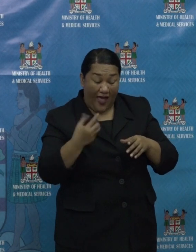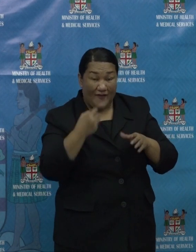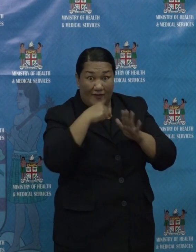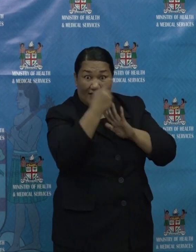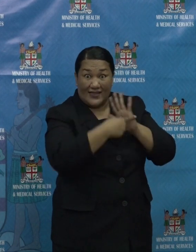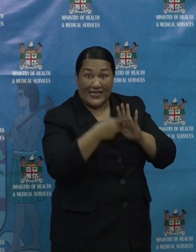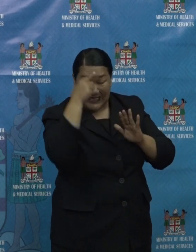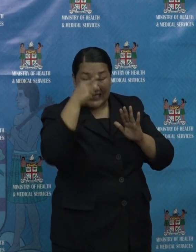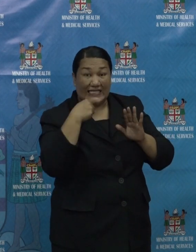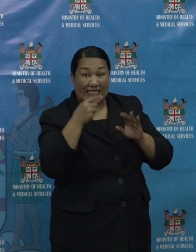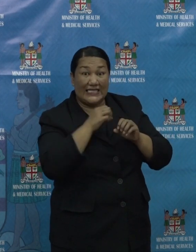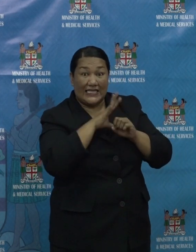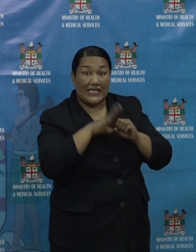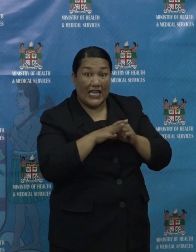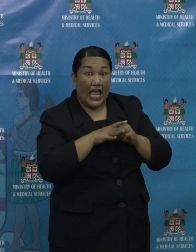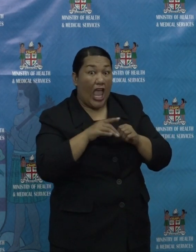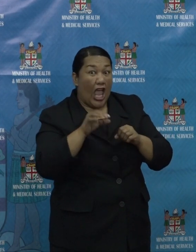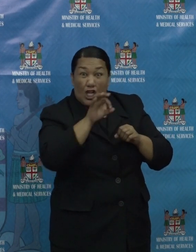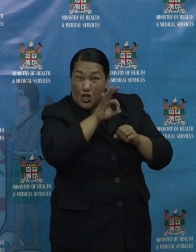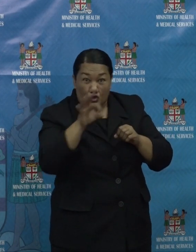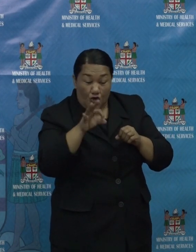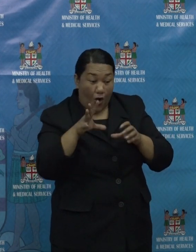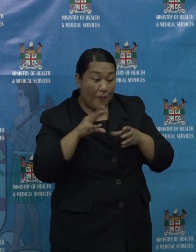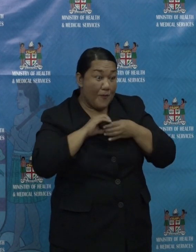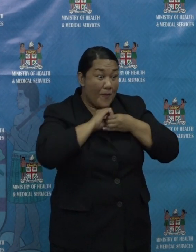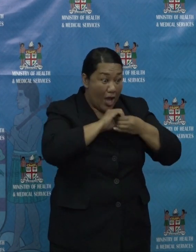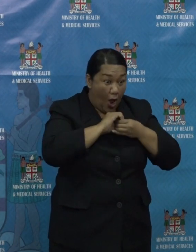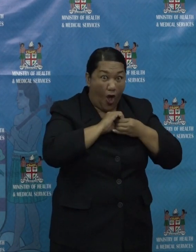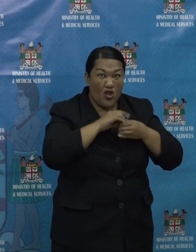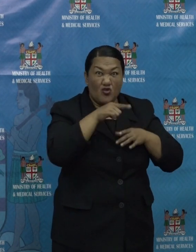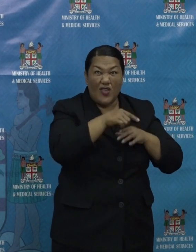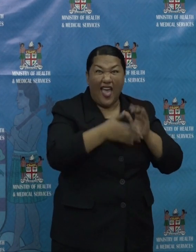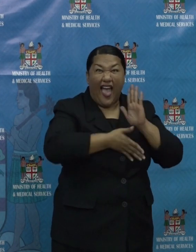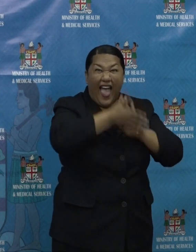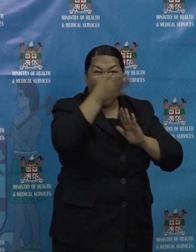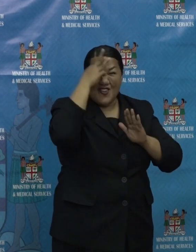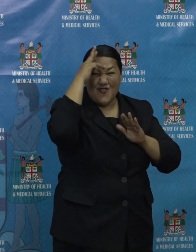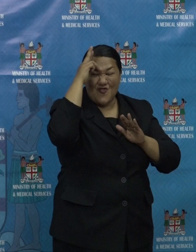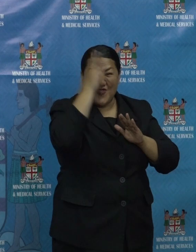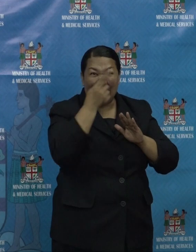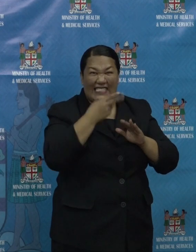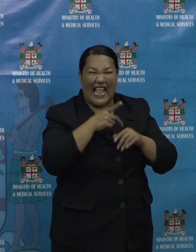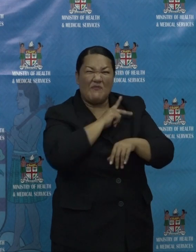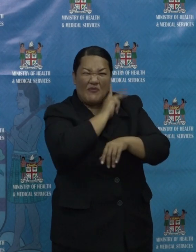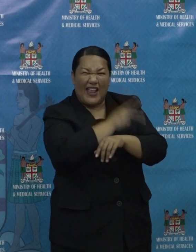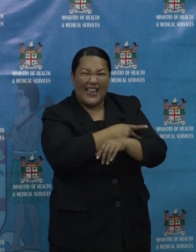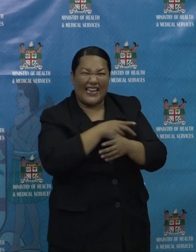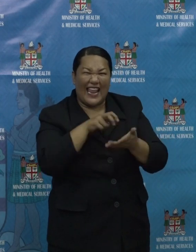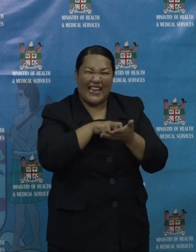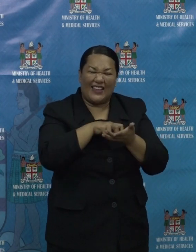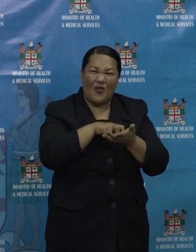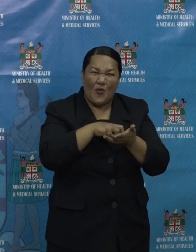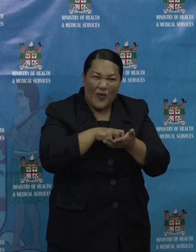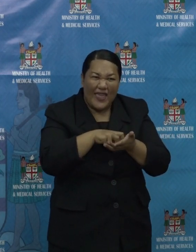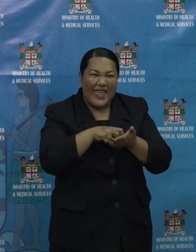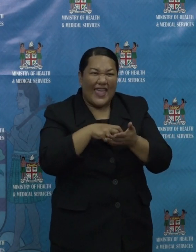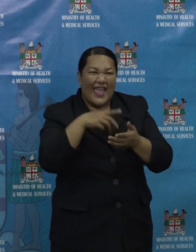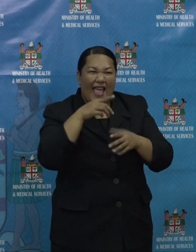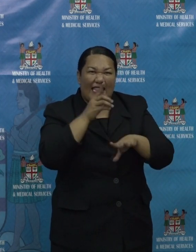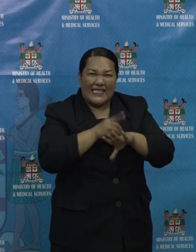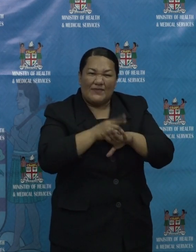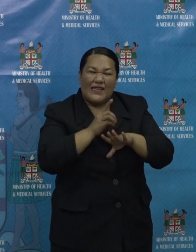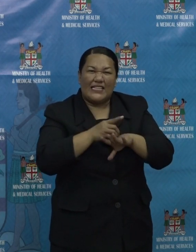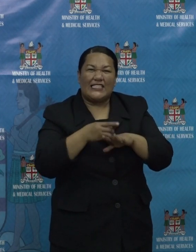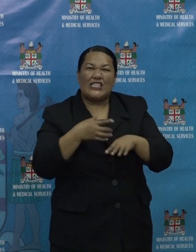higher risk for developing severe COVID, we ask that you stay at home for 14 days, isolate yourself, continue to monitor